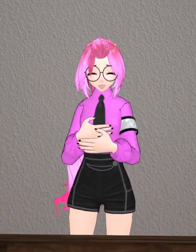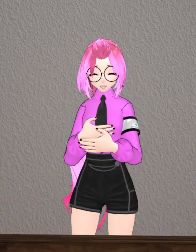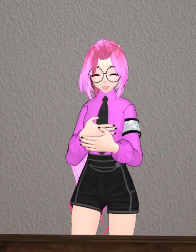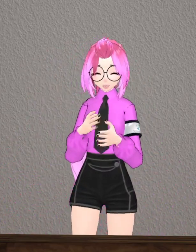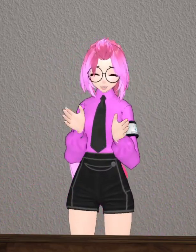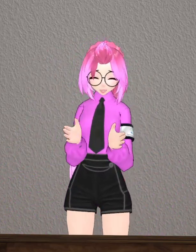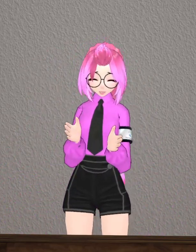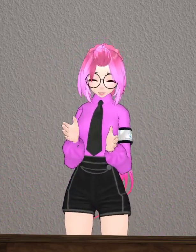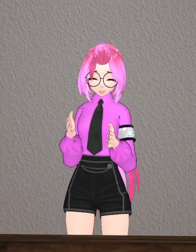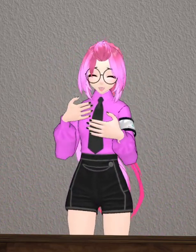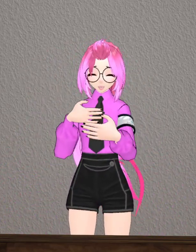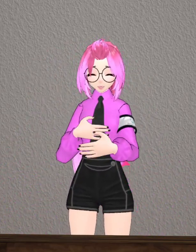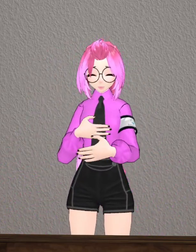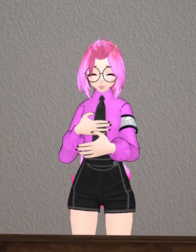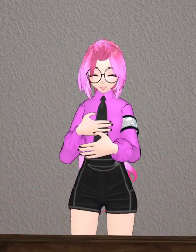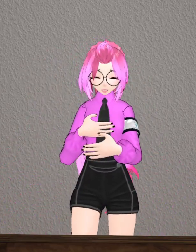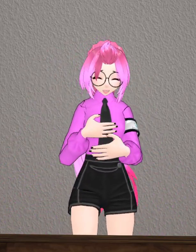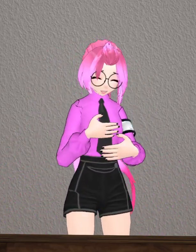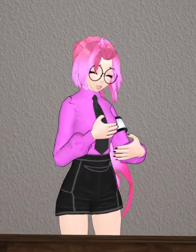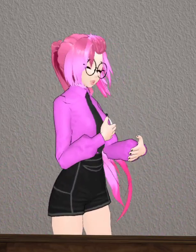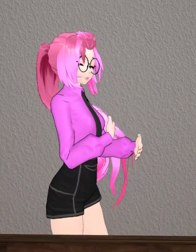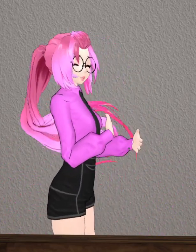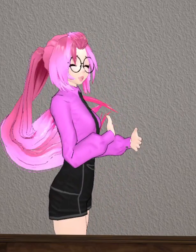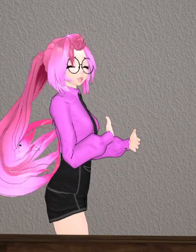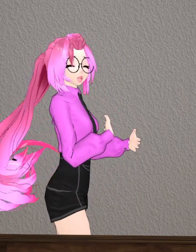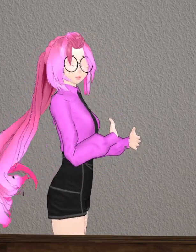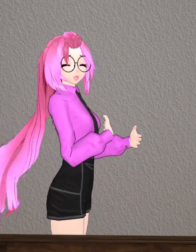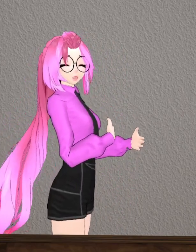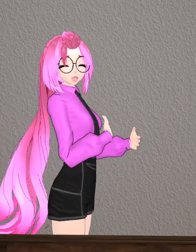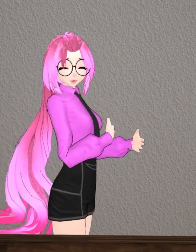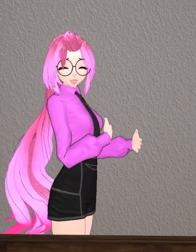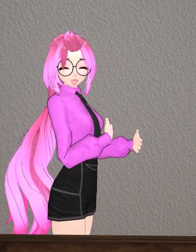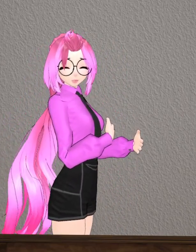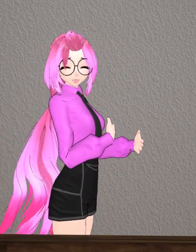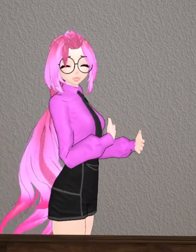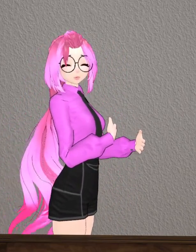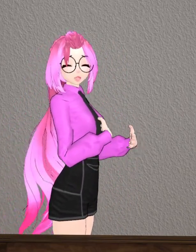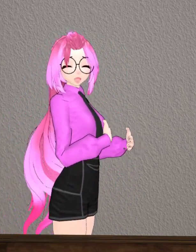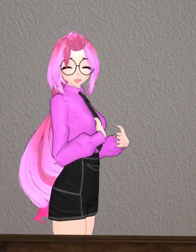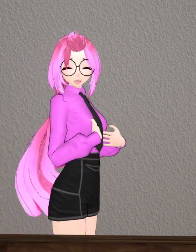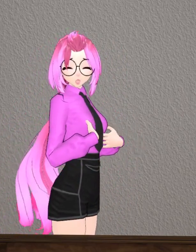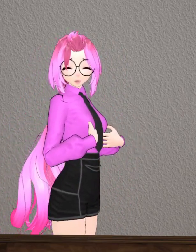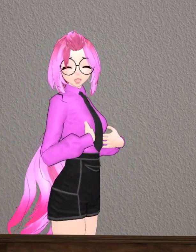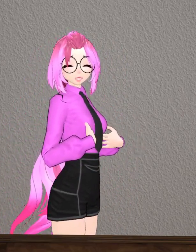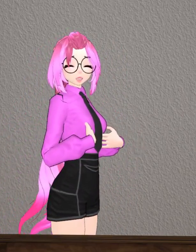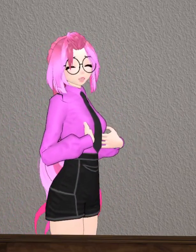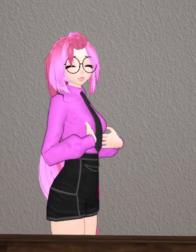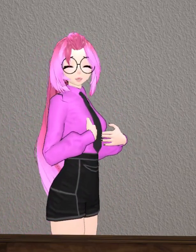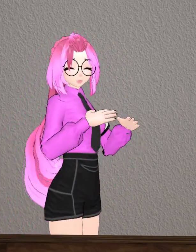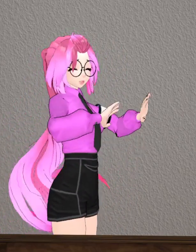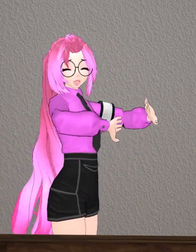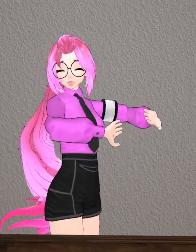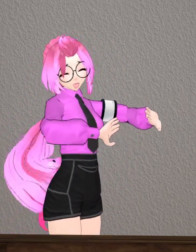except instead of this way, it's towards yourself. Notice how both my palms are to my chest, not